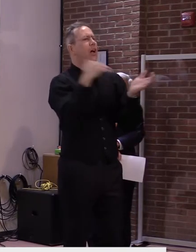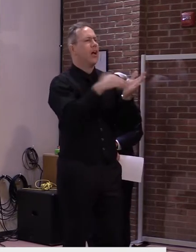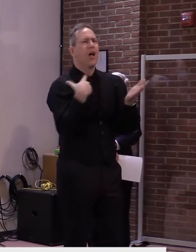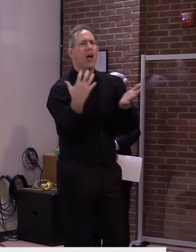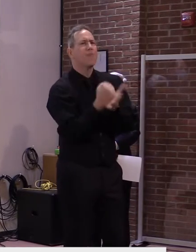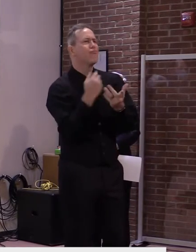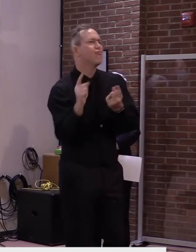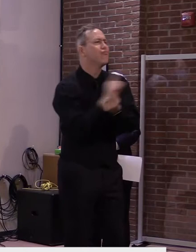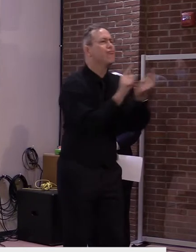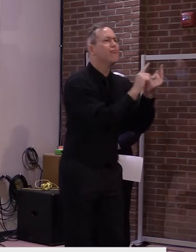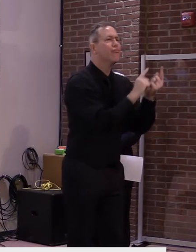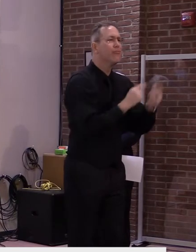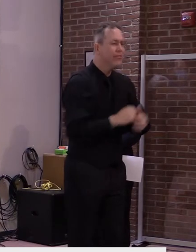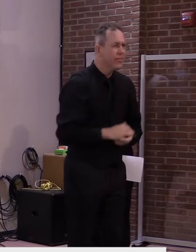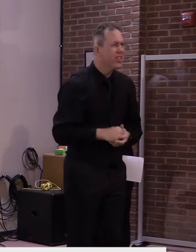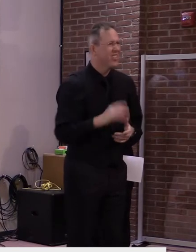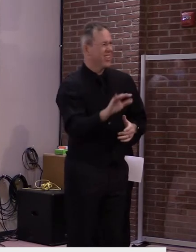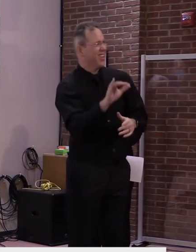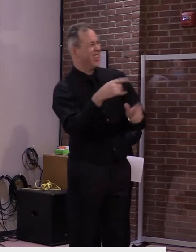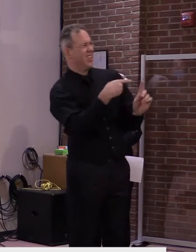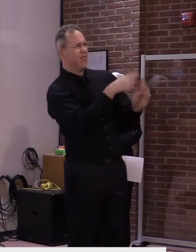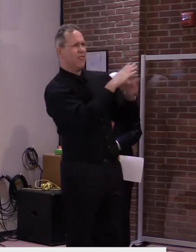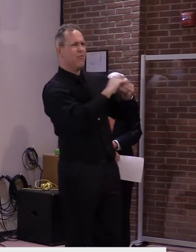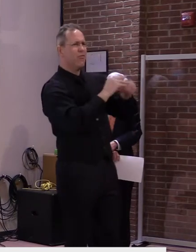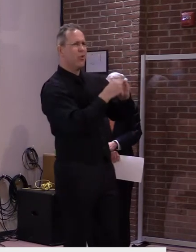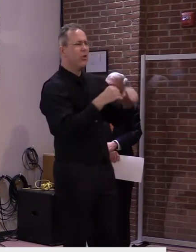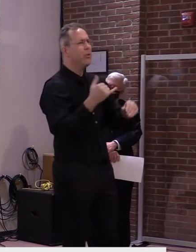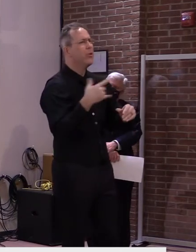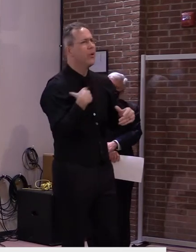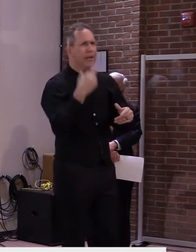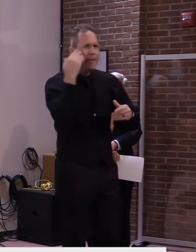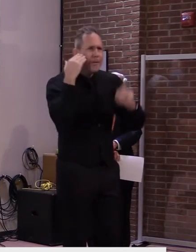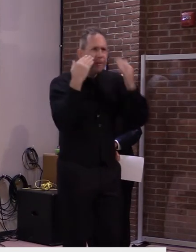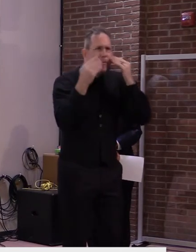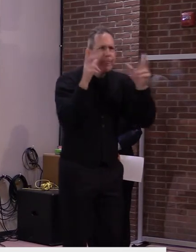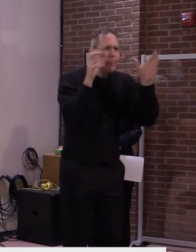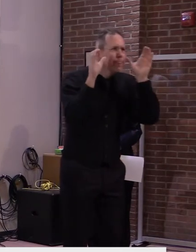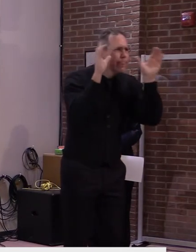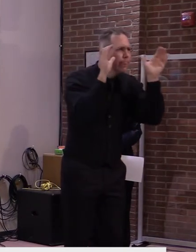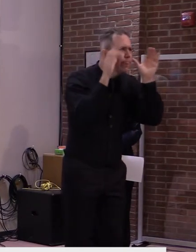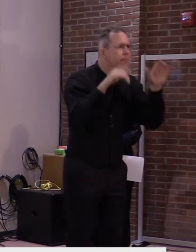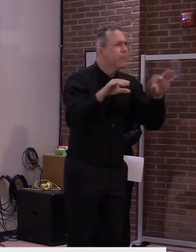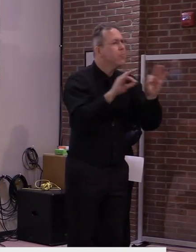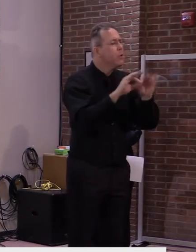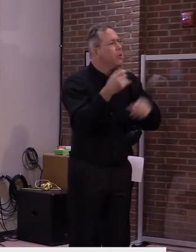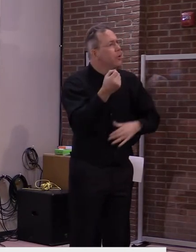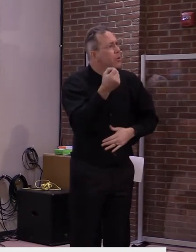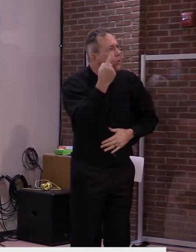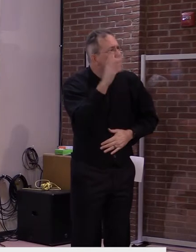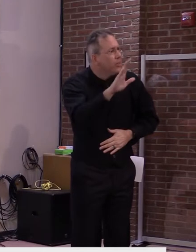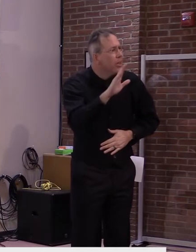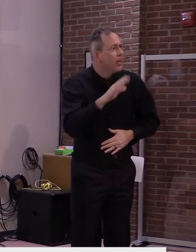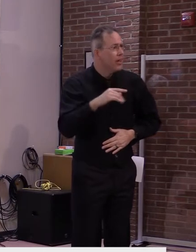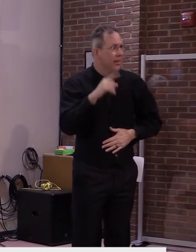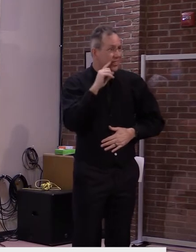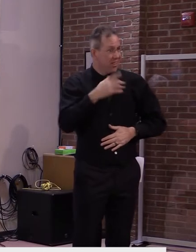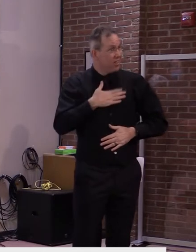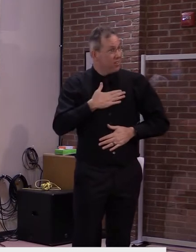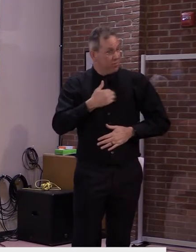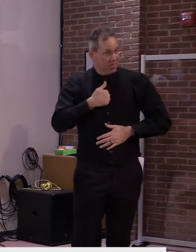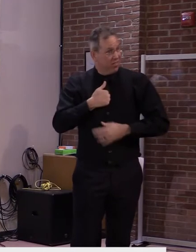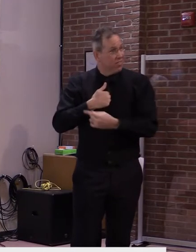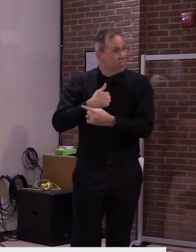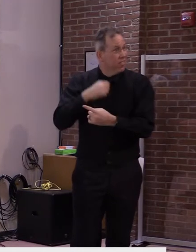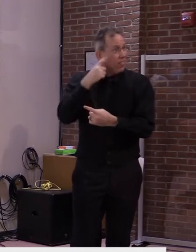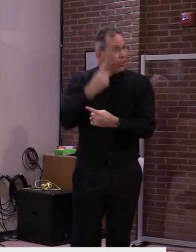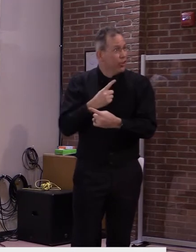stories all the time, and I know how hard this has been. In fact, I haven't been able to see my own mom in over a year.